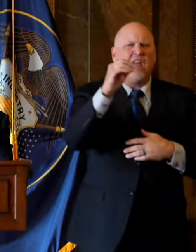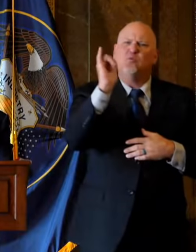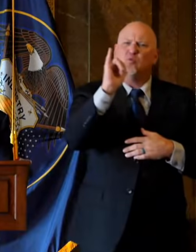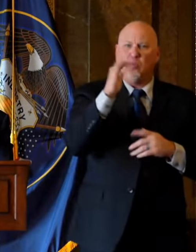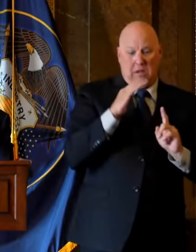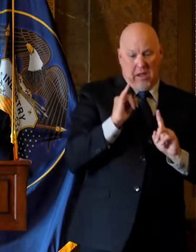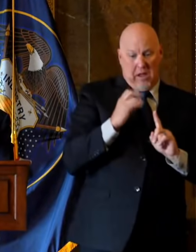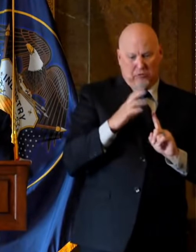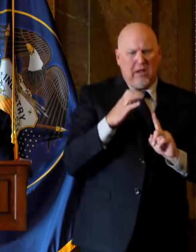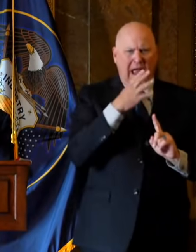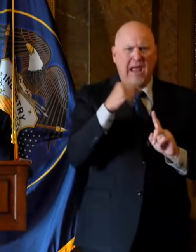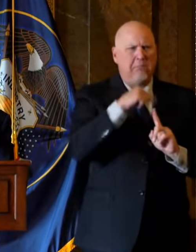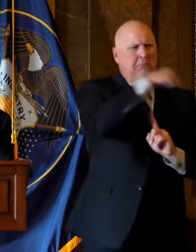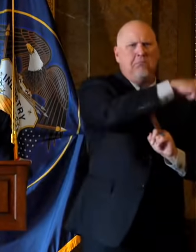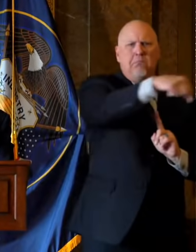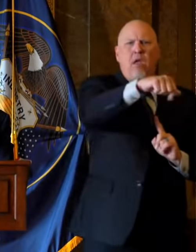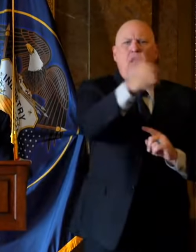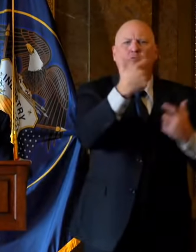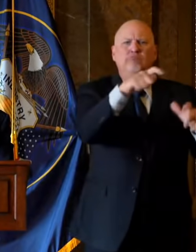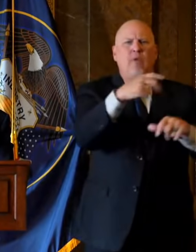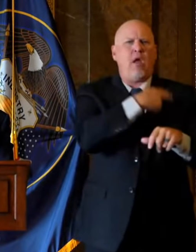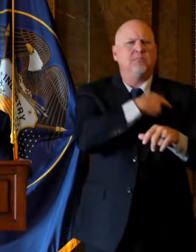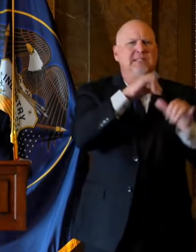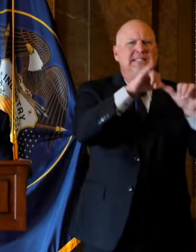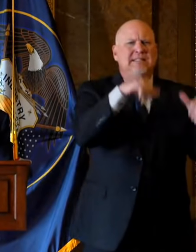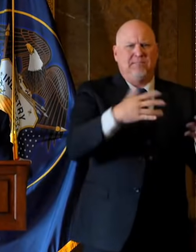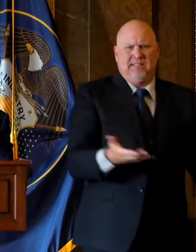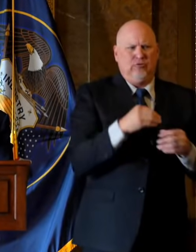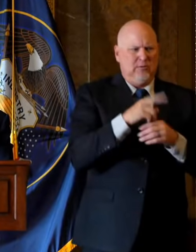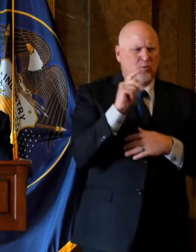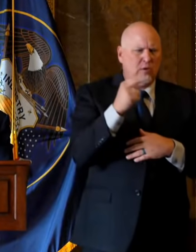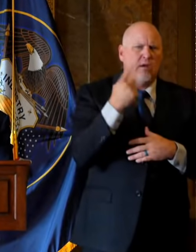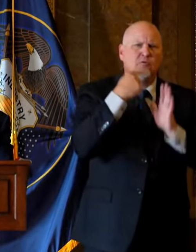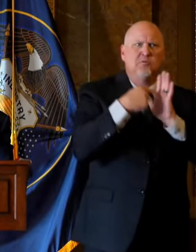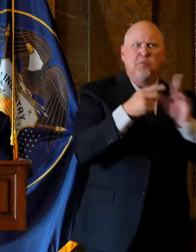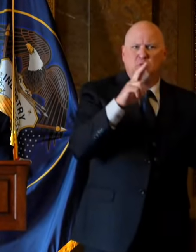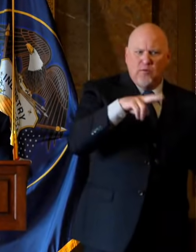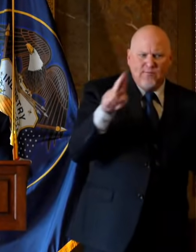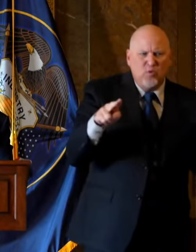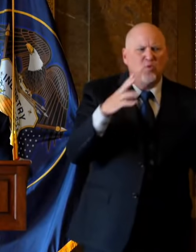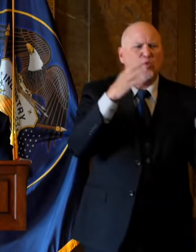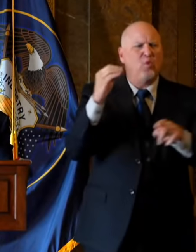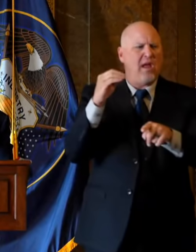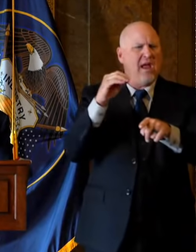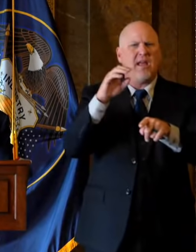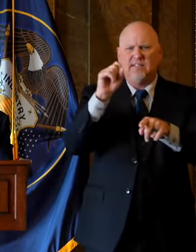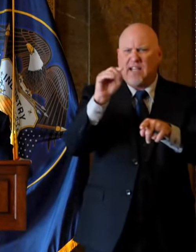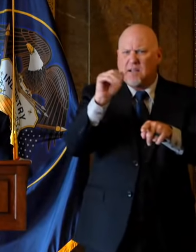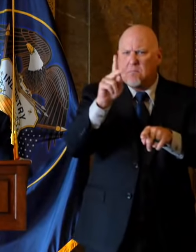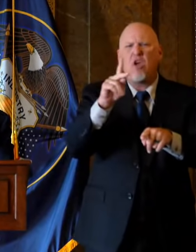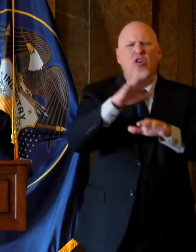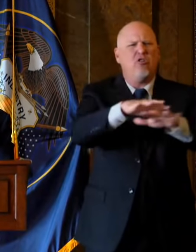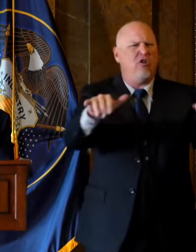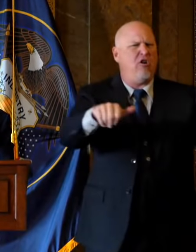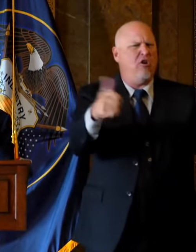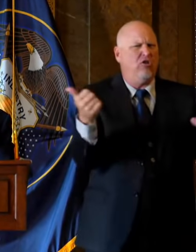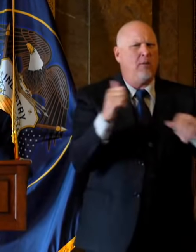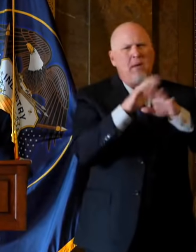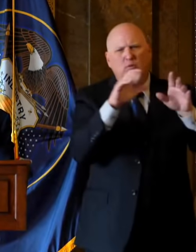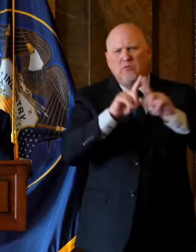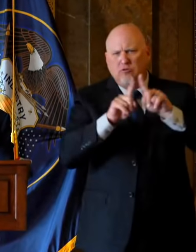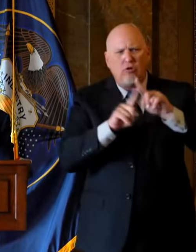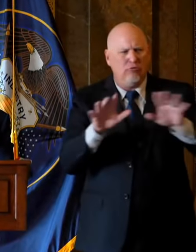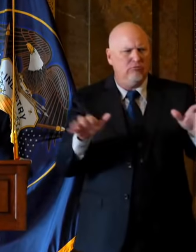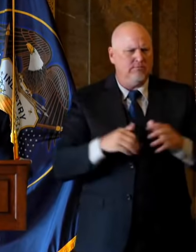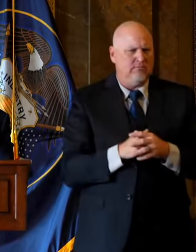Utah. I will say that we have a fantastic relationship with the University of Utah, Steward, and HCA, and as the